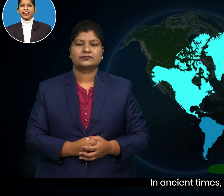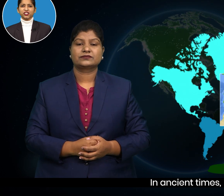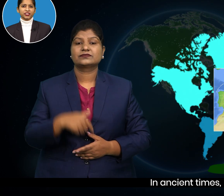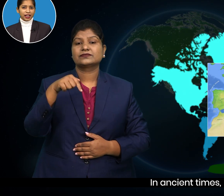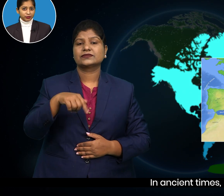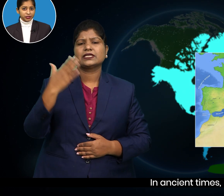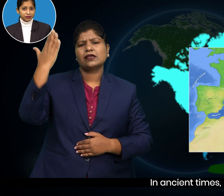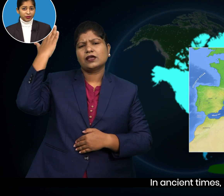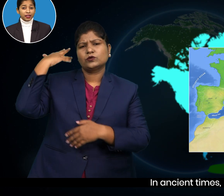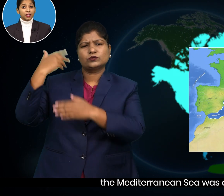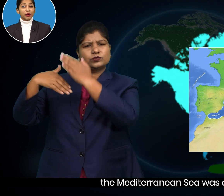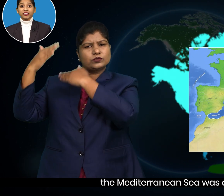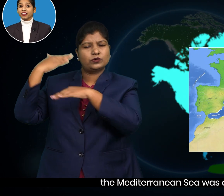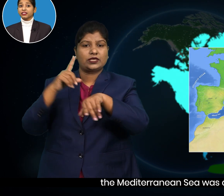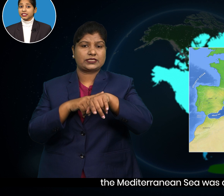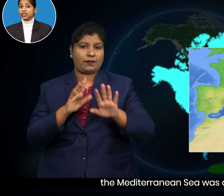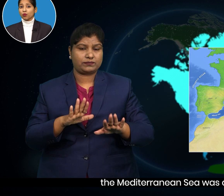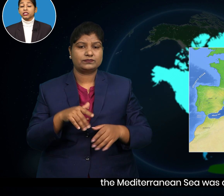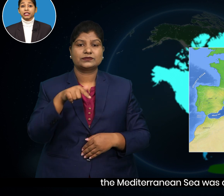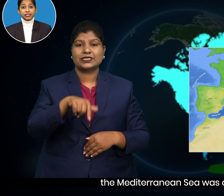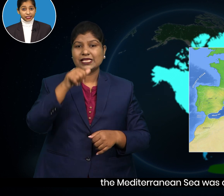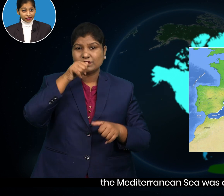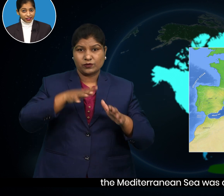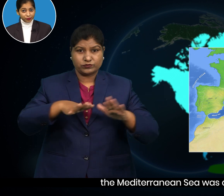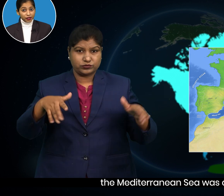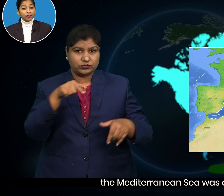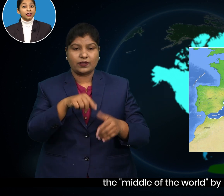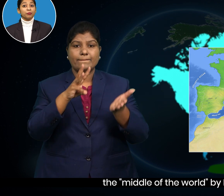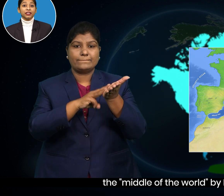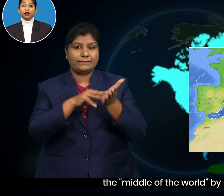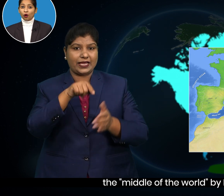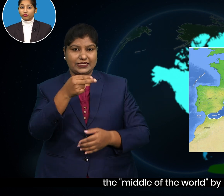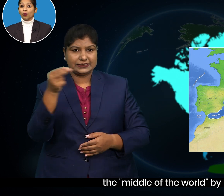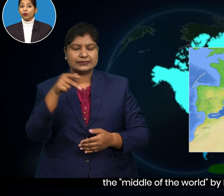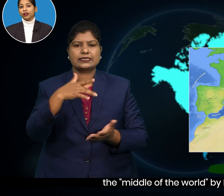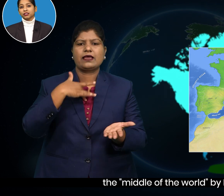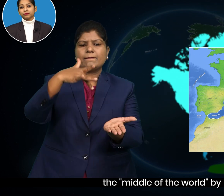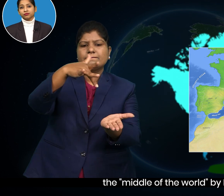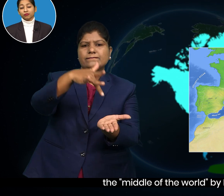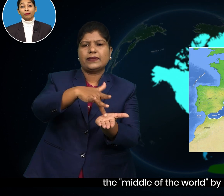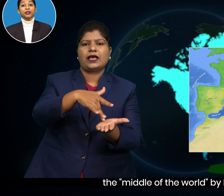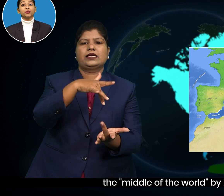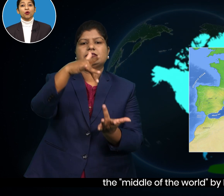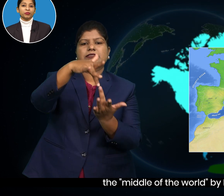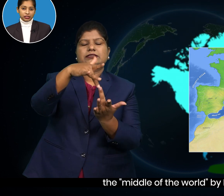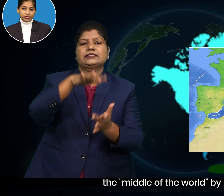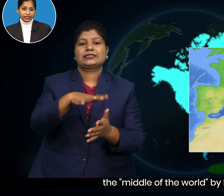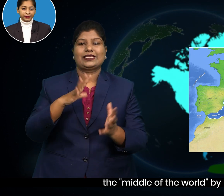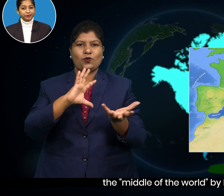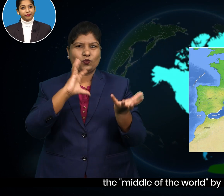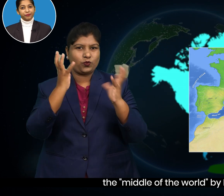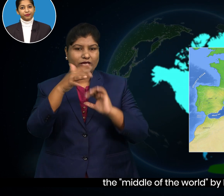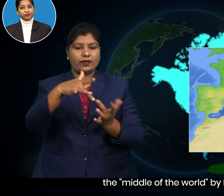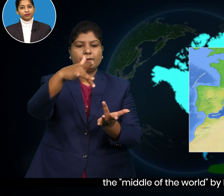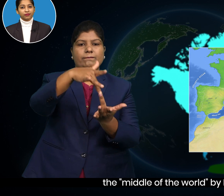In ancient times, the Mediterranean Sea was considered the middle of the world by Europeans.